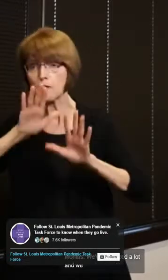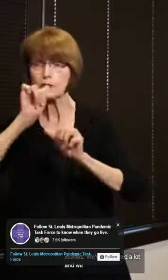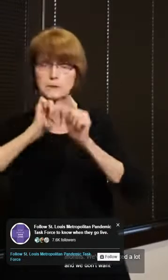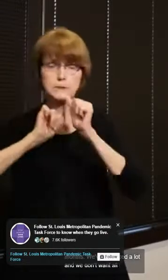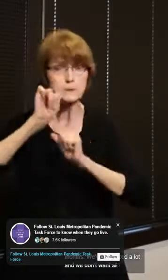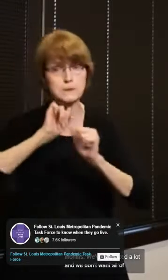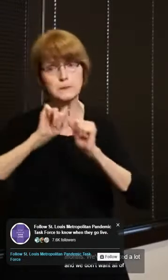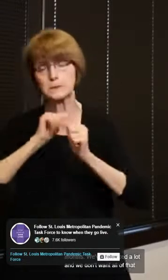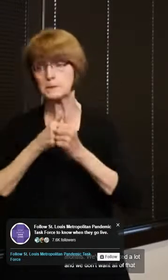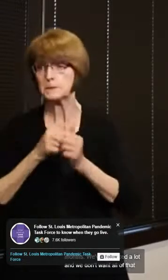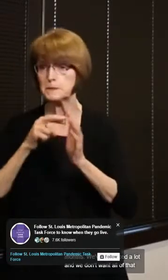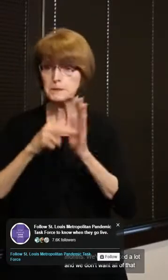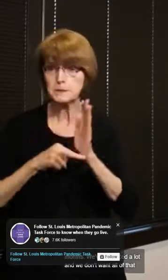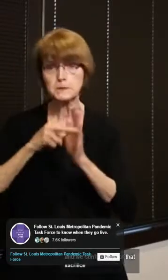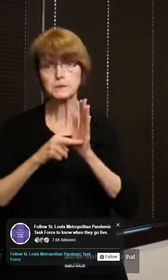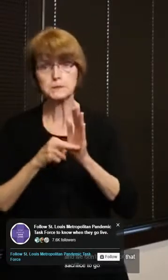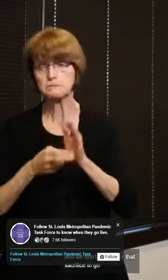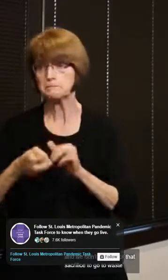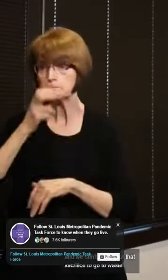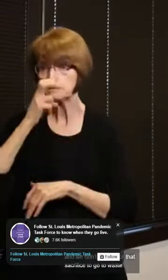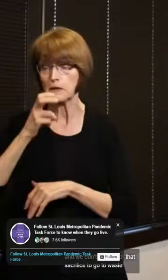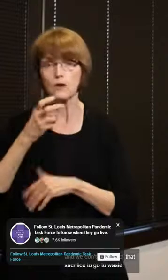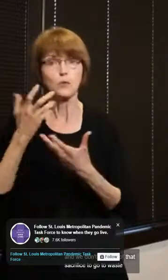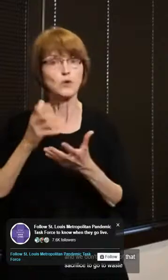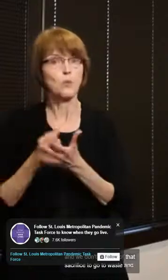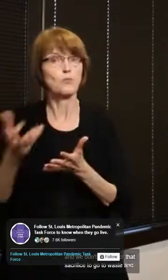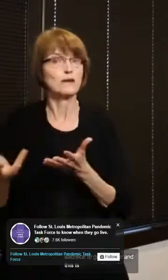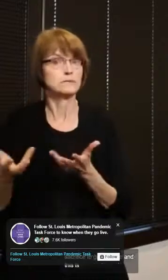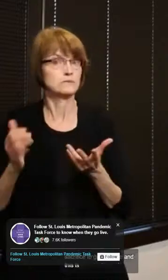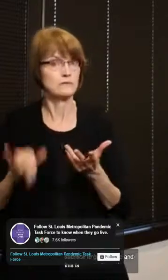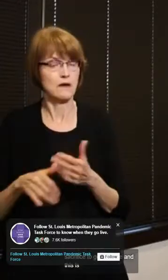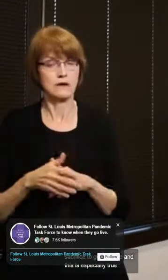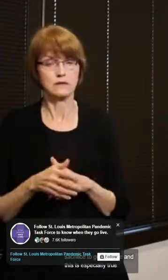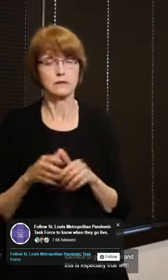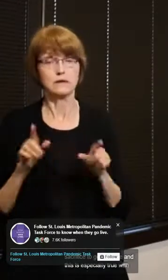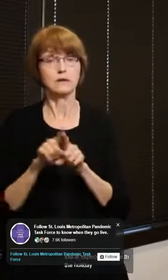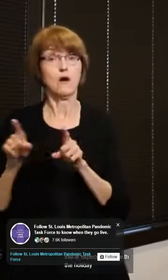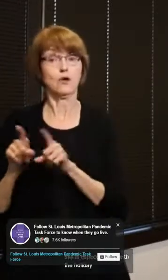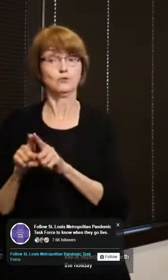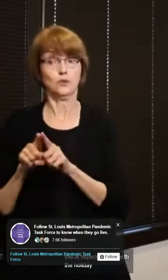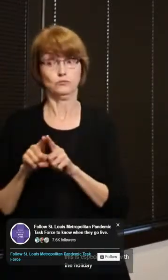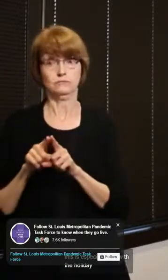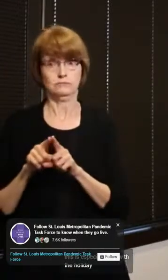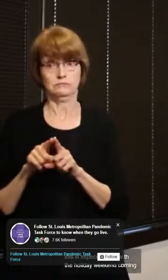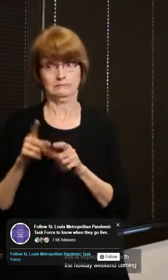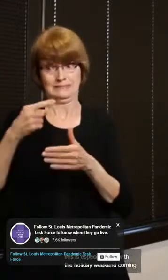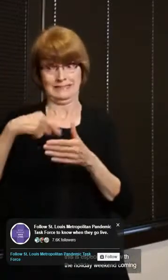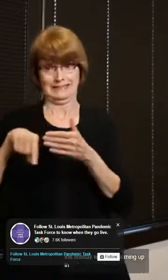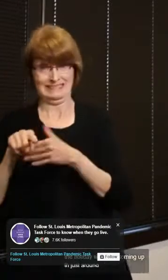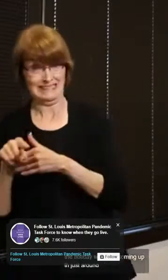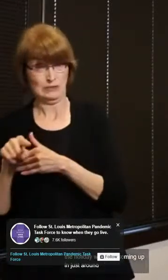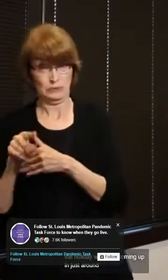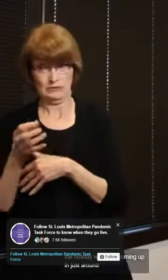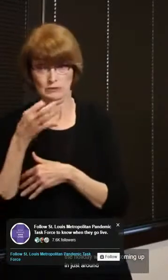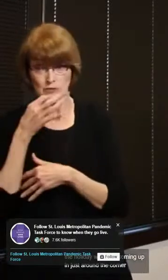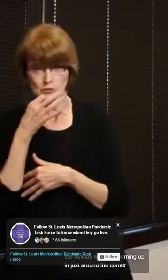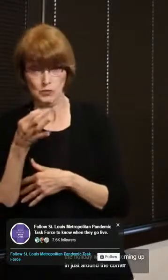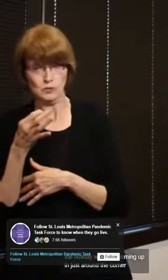all of that sacrifice to go to waste. And this is especially true with the holiday weekend coming up and just around the